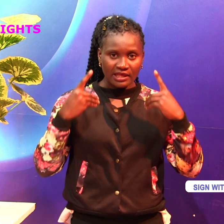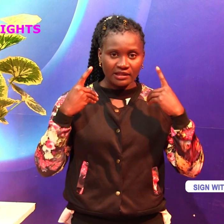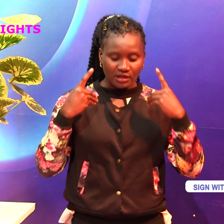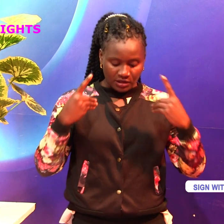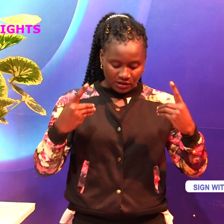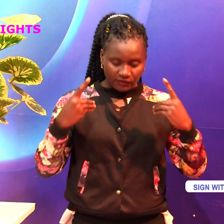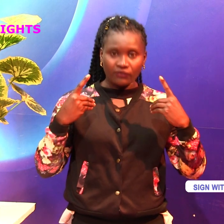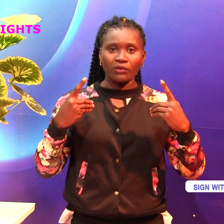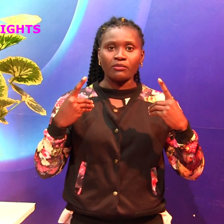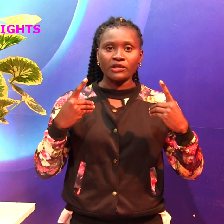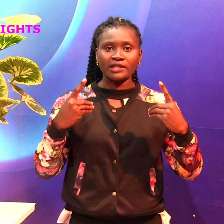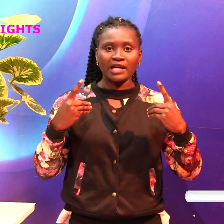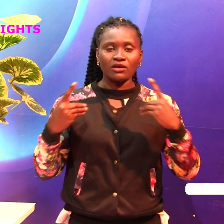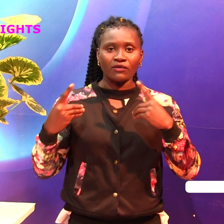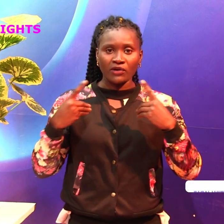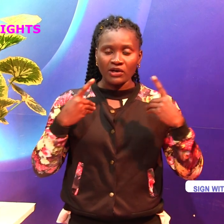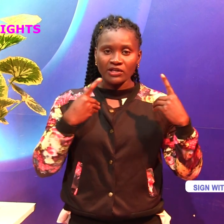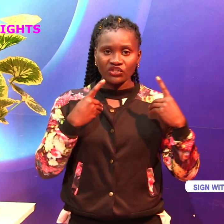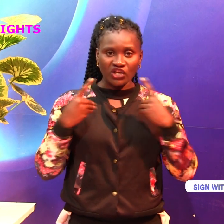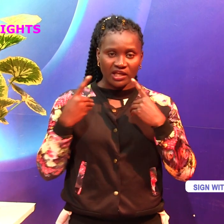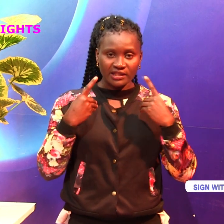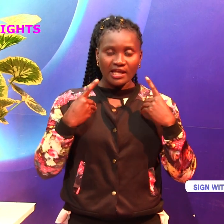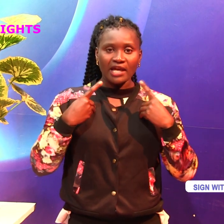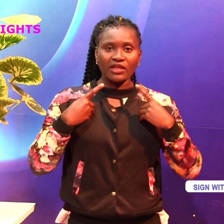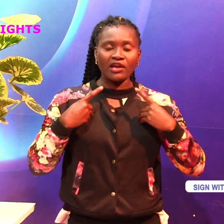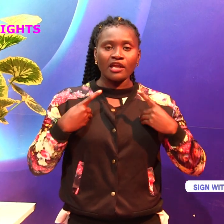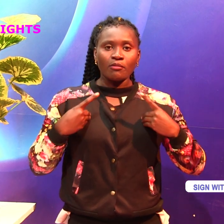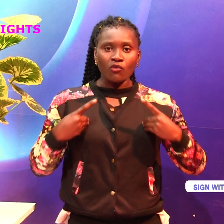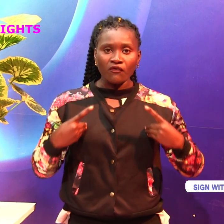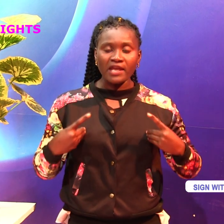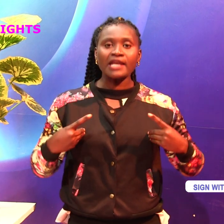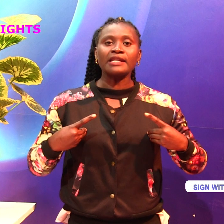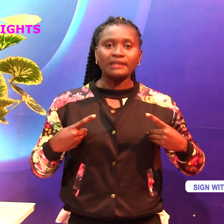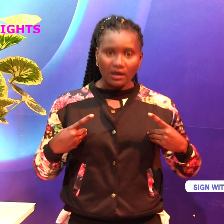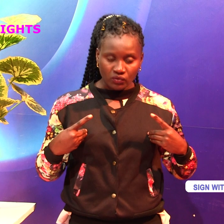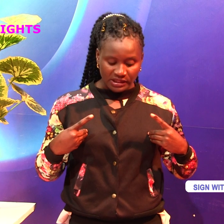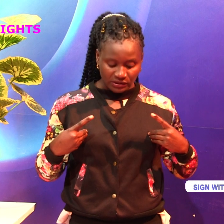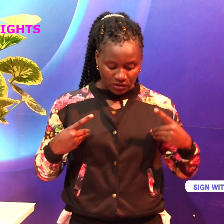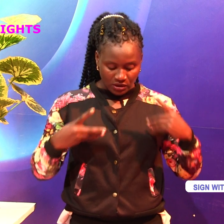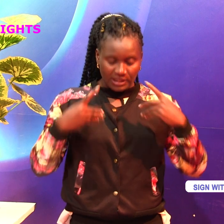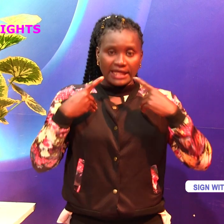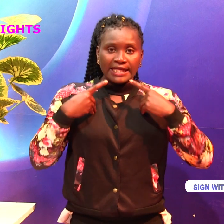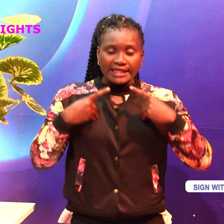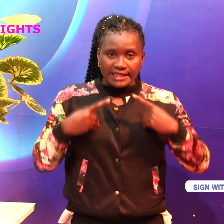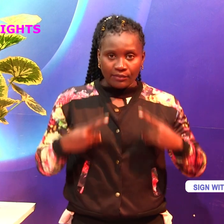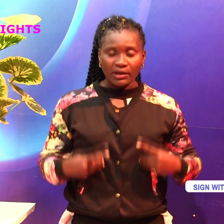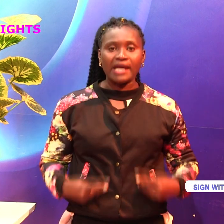this, from both sides of your chest, and then moving downwards. So